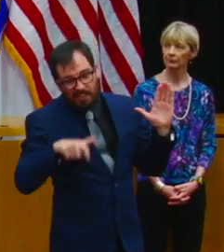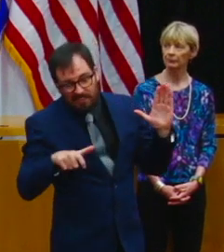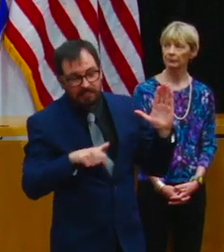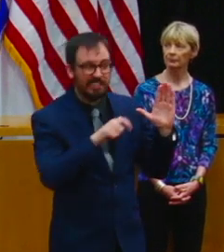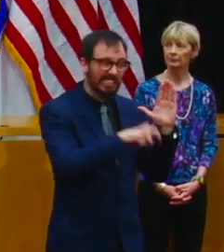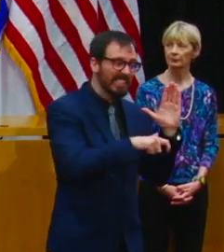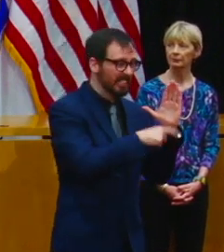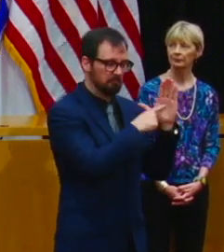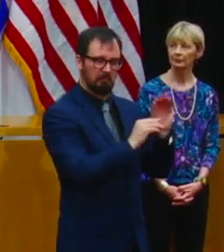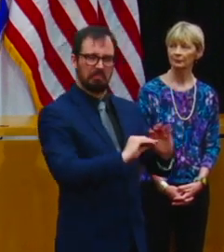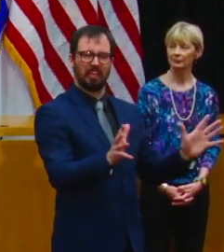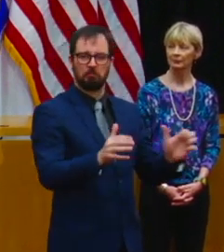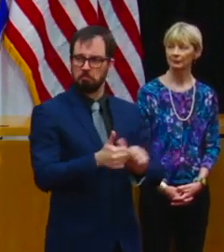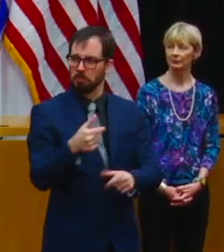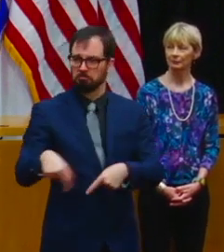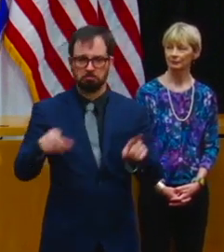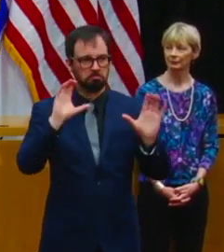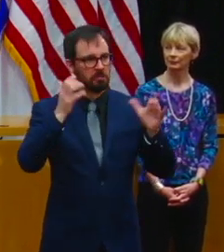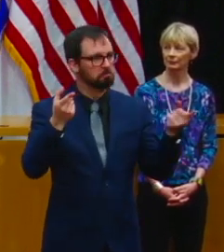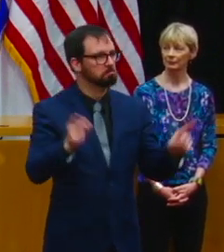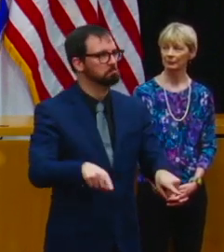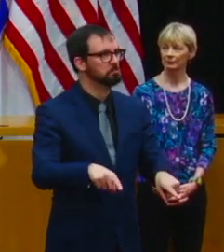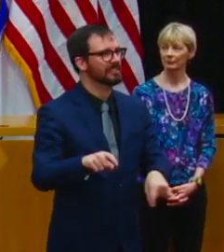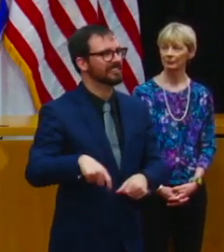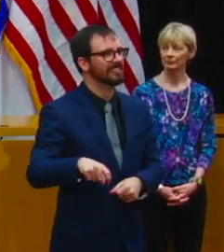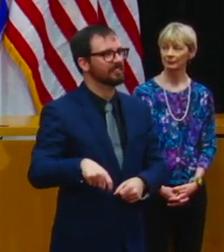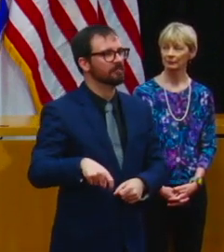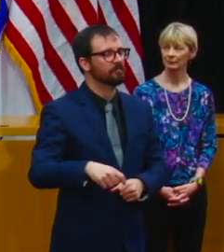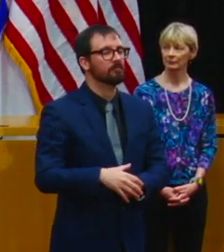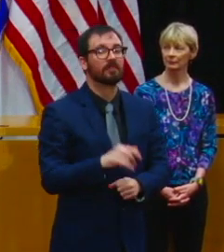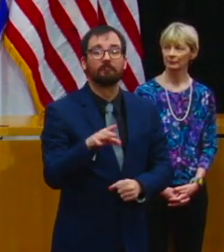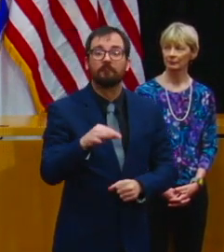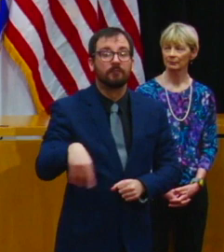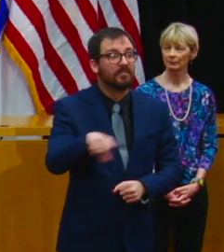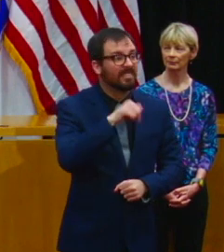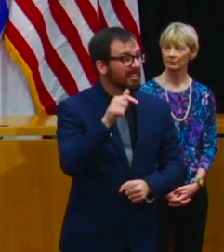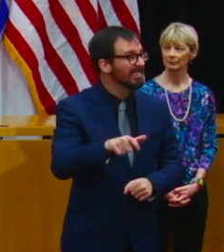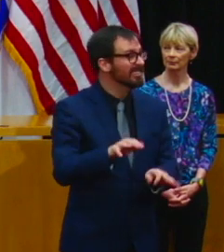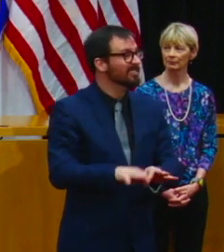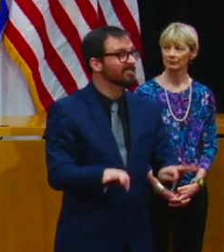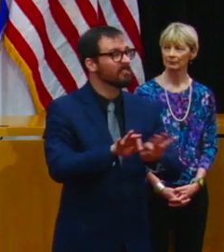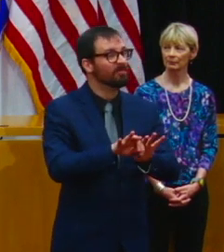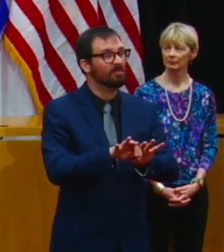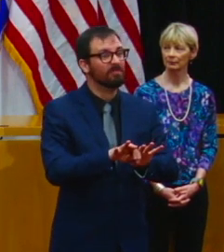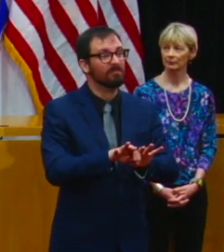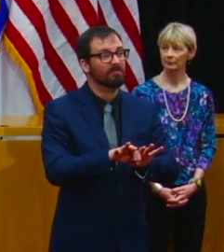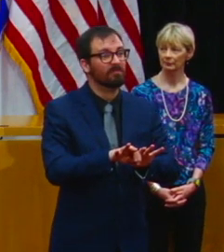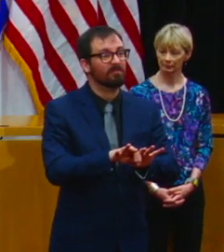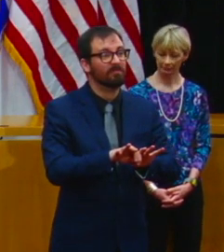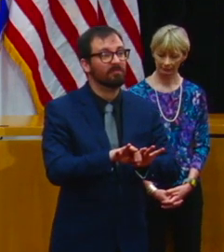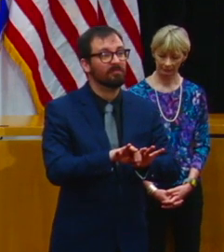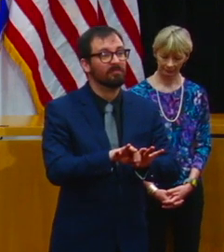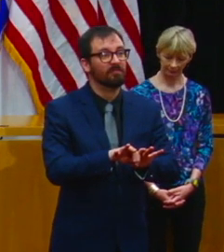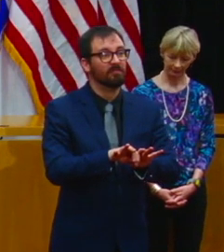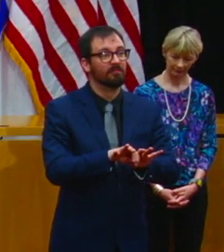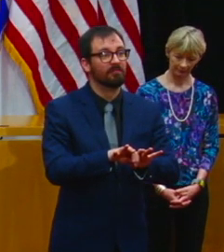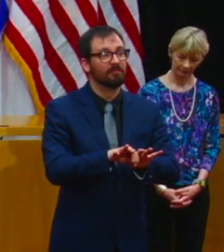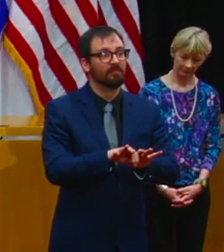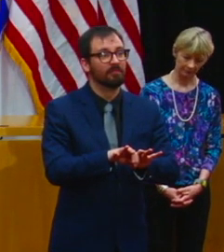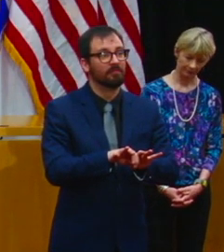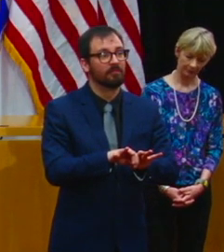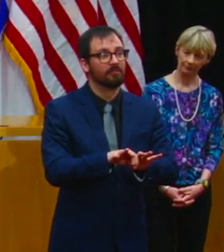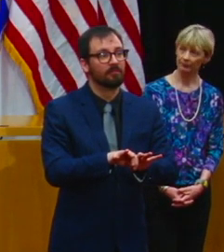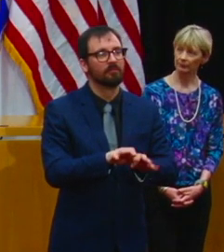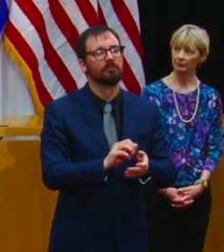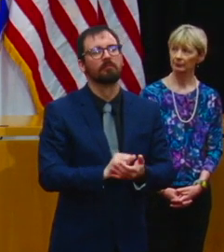if you're not essential, just remember, if you're not essential and you don't spend any time in your brick and mortar facility